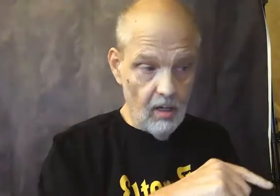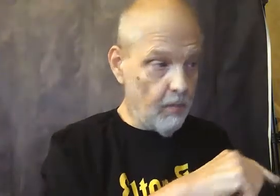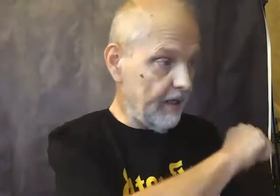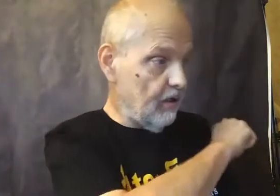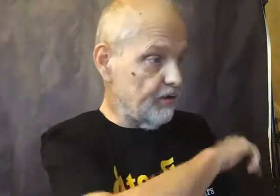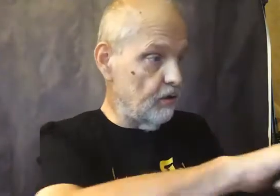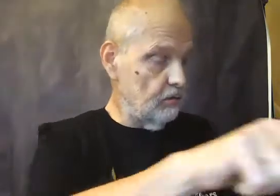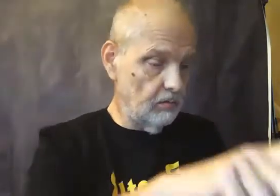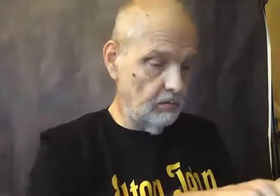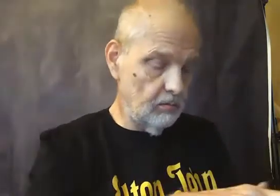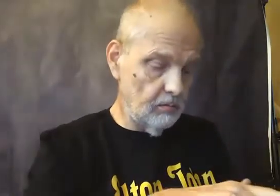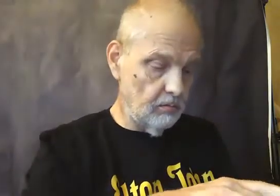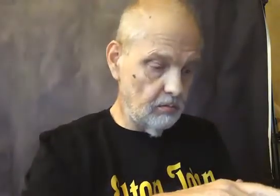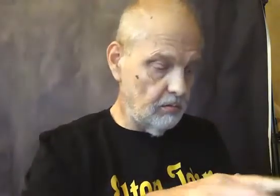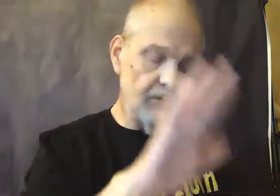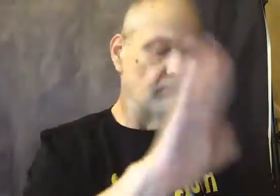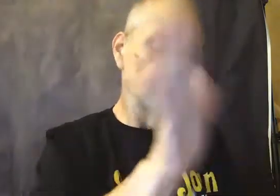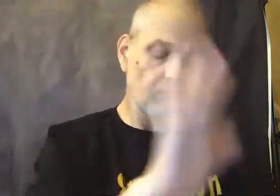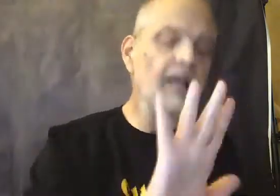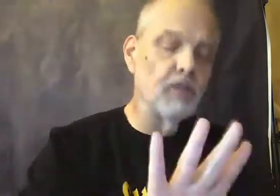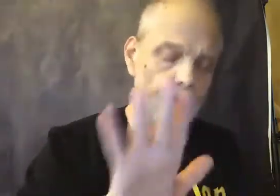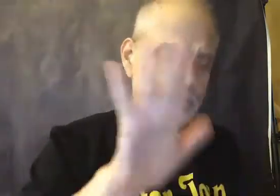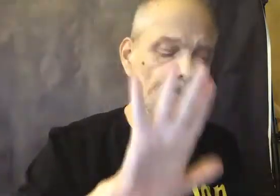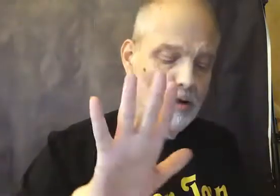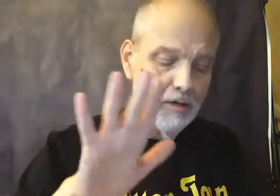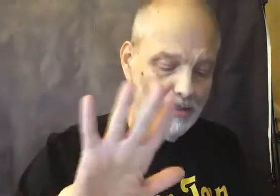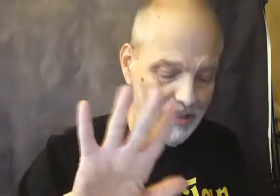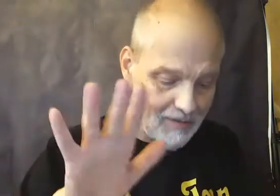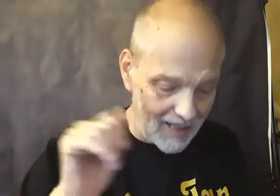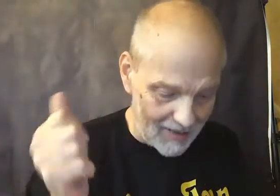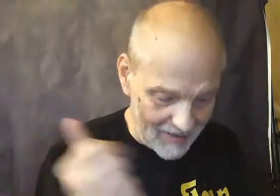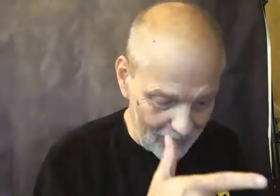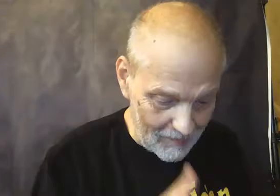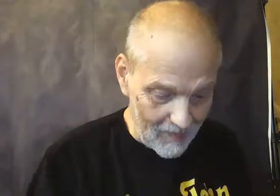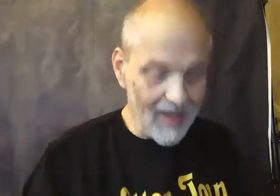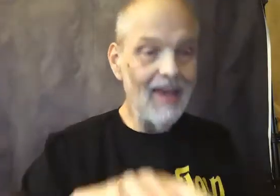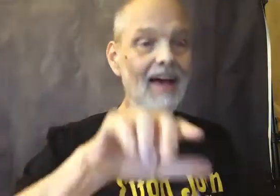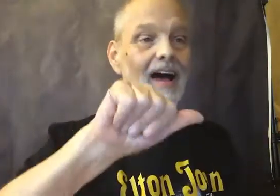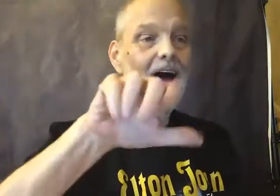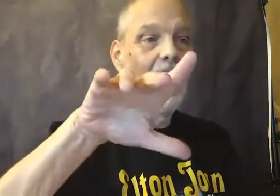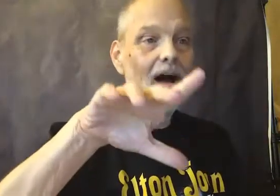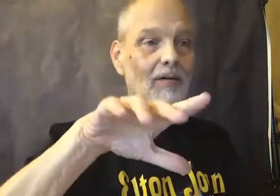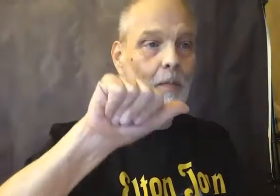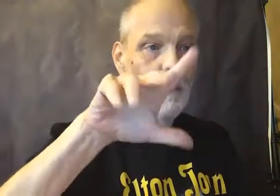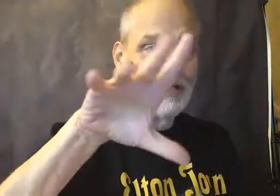But it can also, it's all right. I'll just leave it at that. That's the apartment,